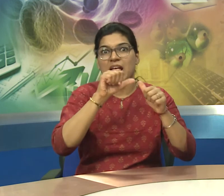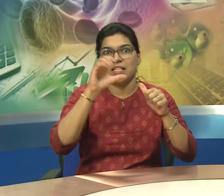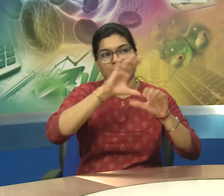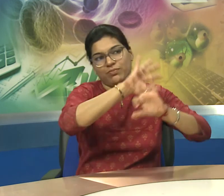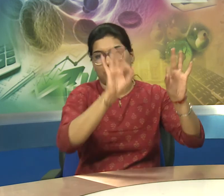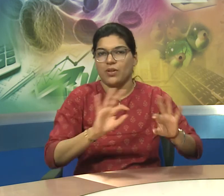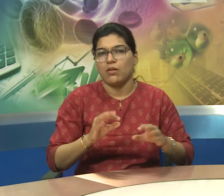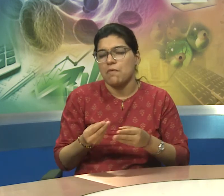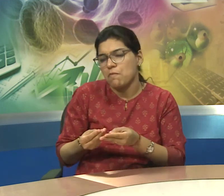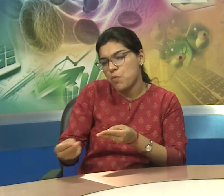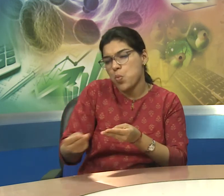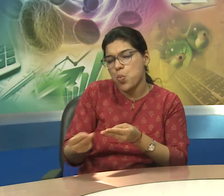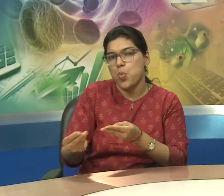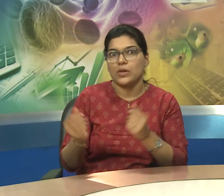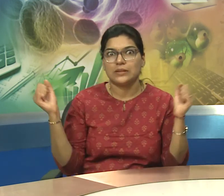till they are sold.